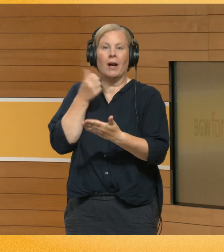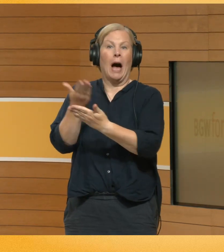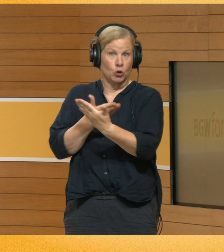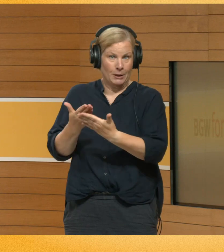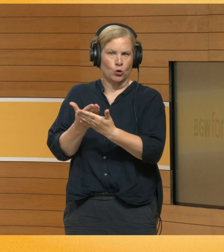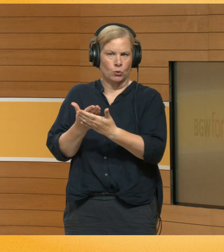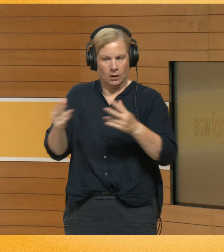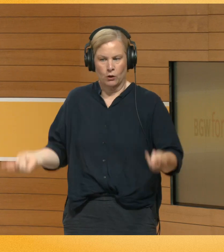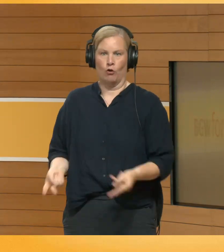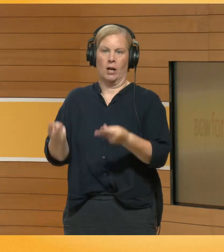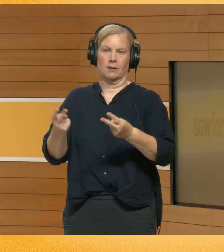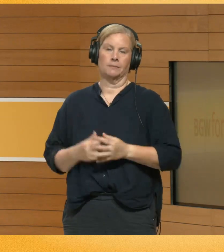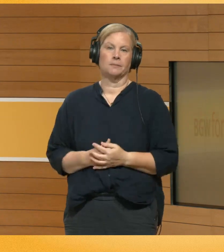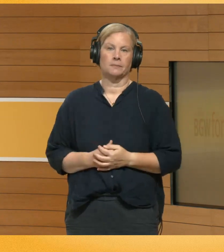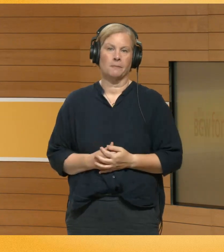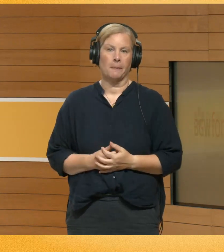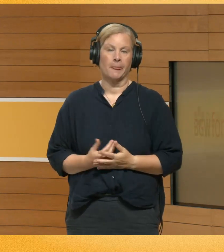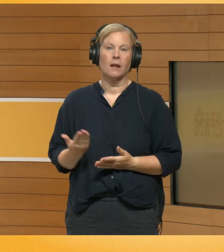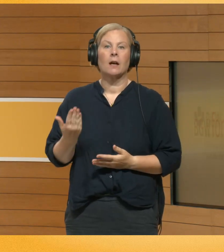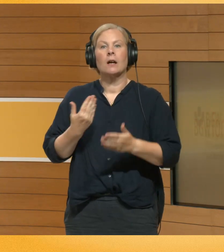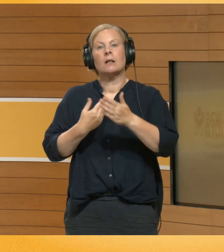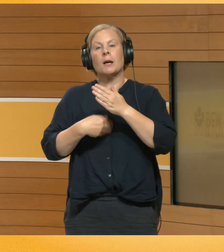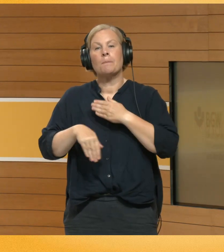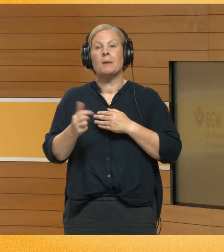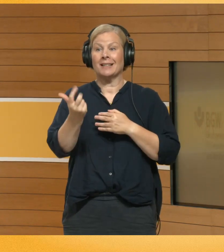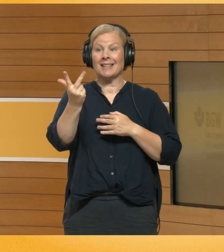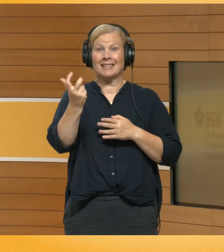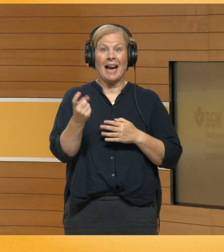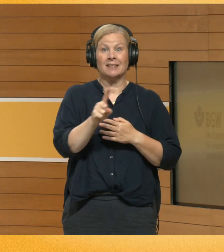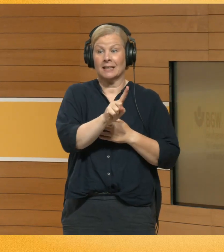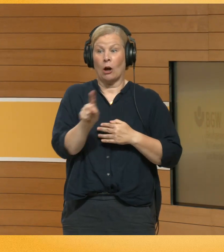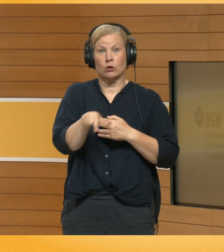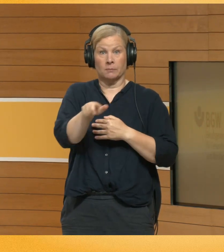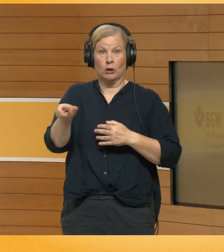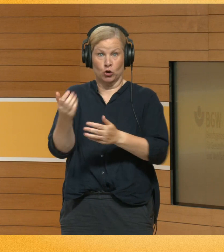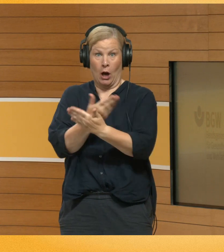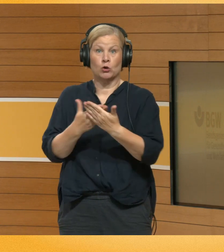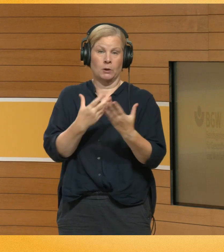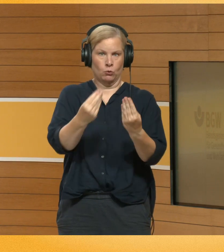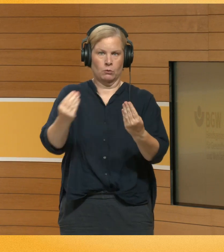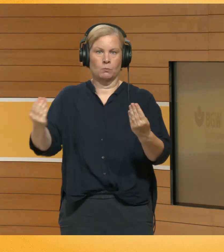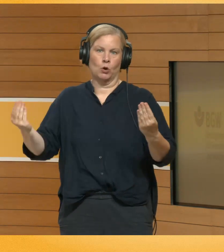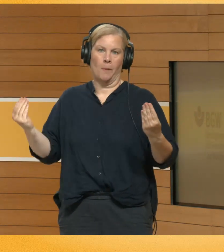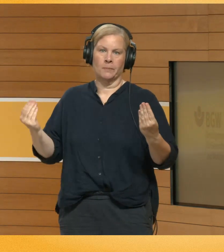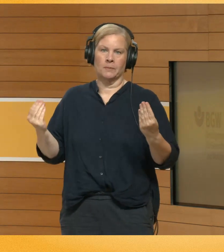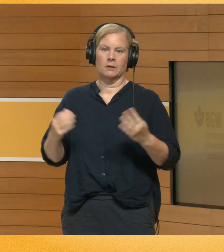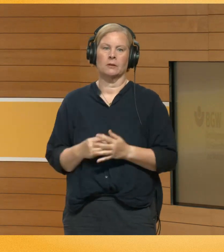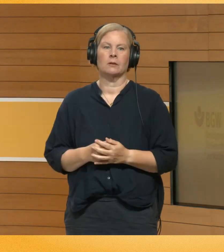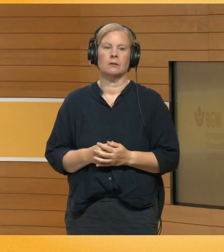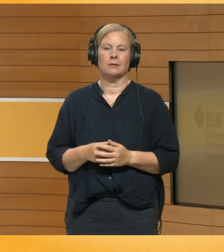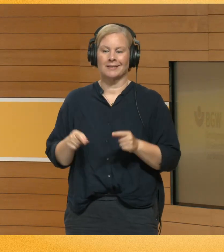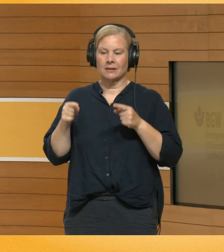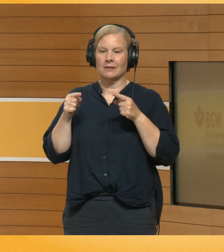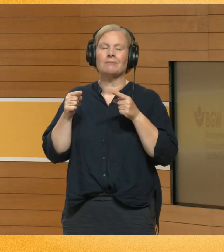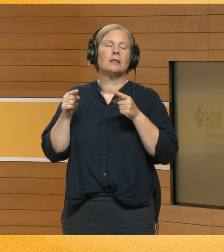workforce from the training institutions. Another interesting thing was also the scientific capacity